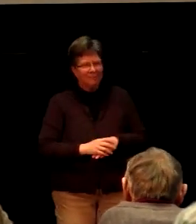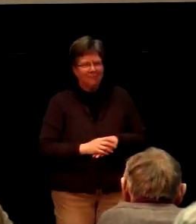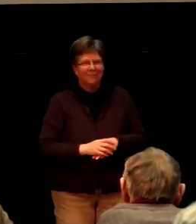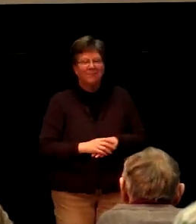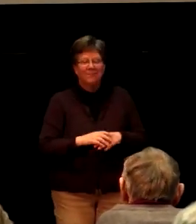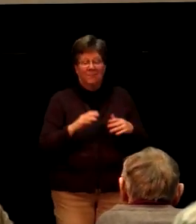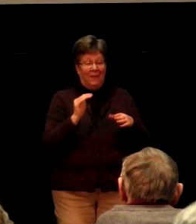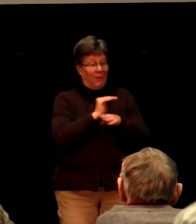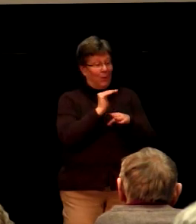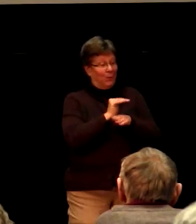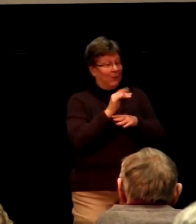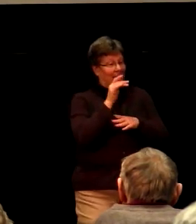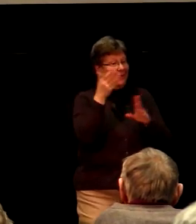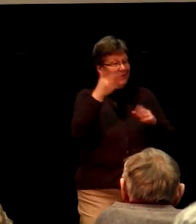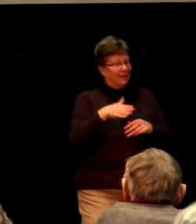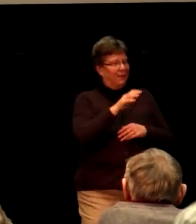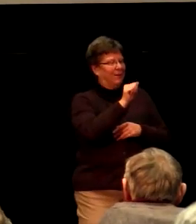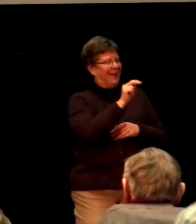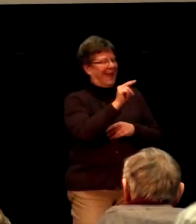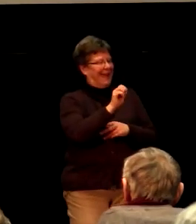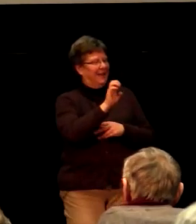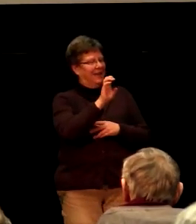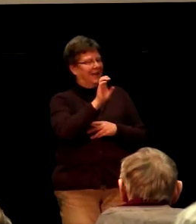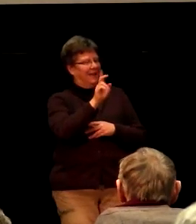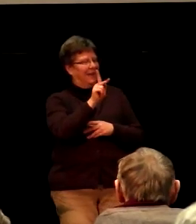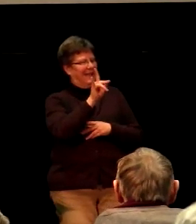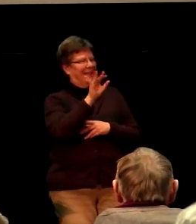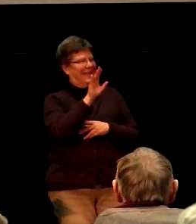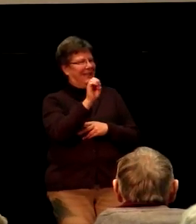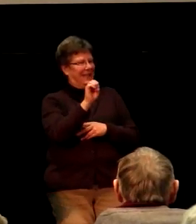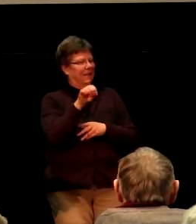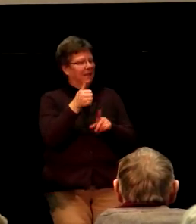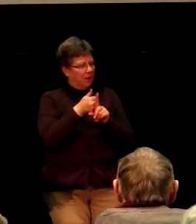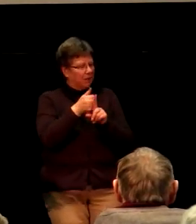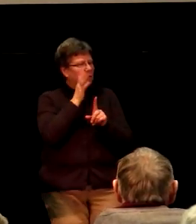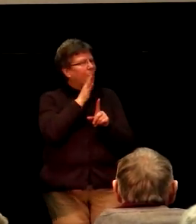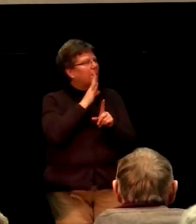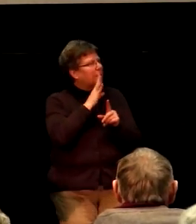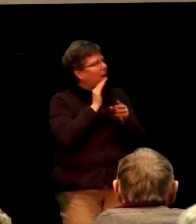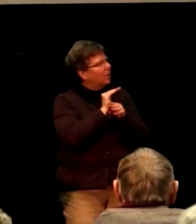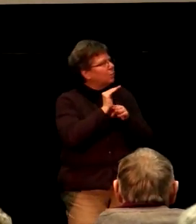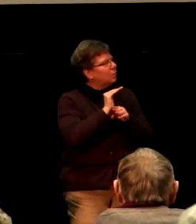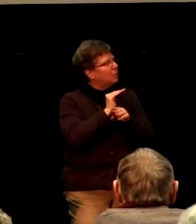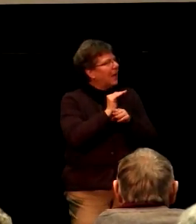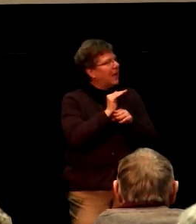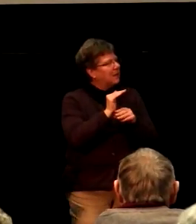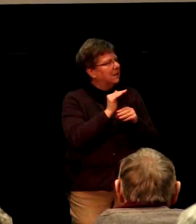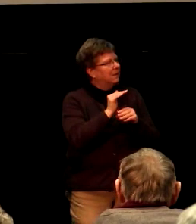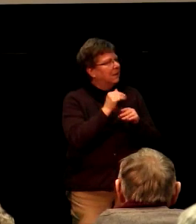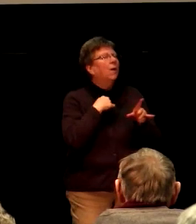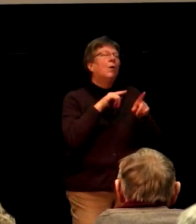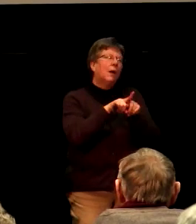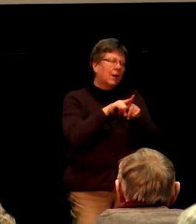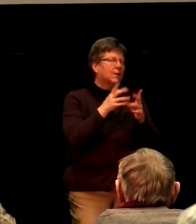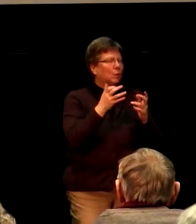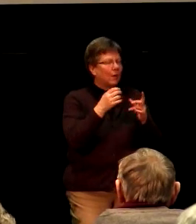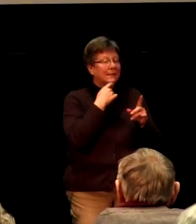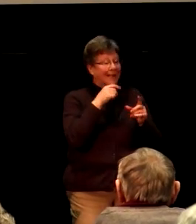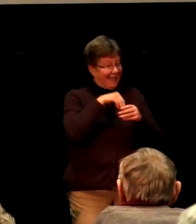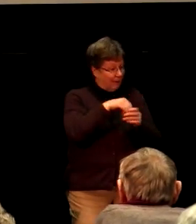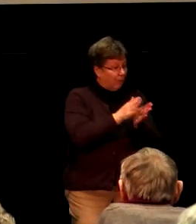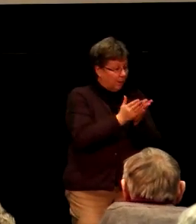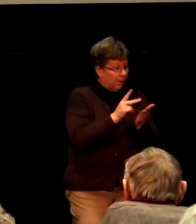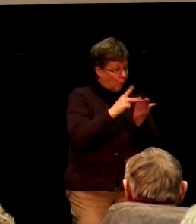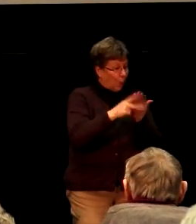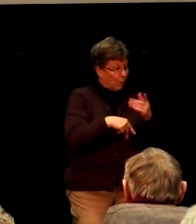Our speaker tonight is Anna Klene, and she will be talking tonight. I also wanted to point out that in the